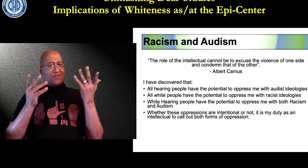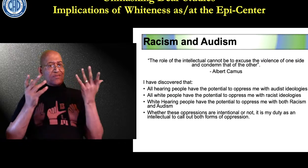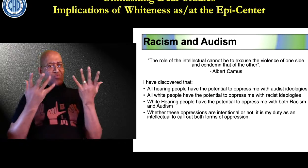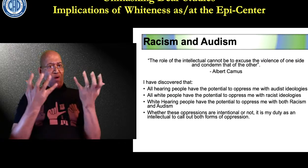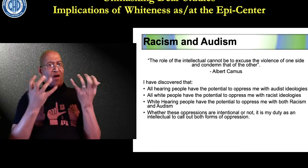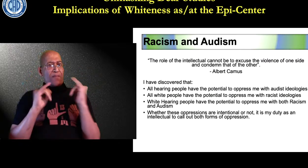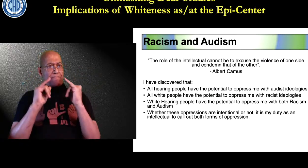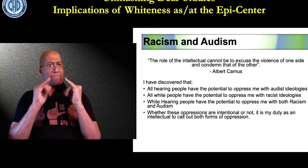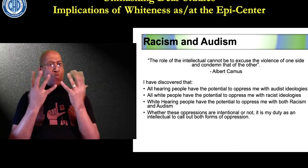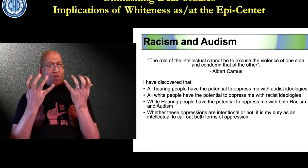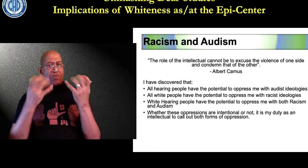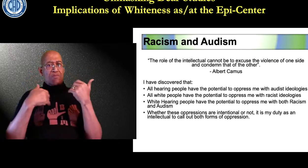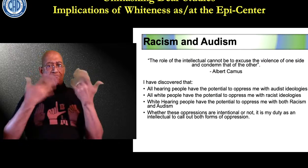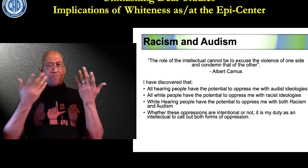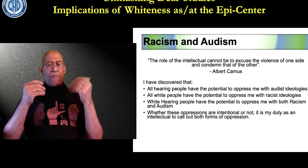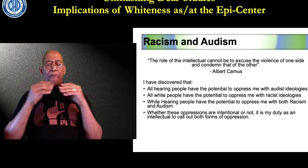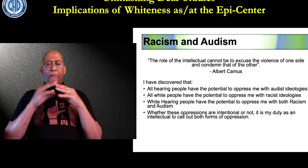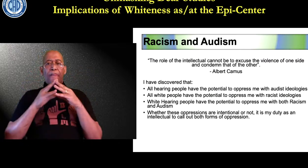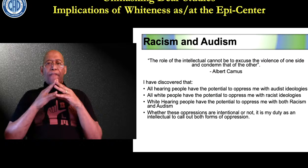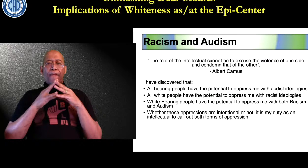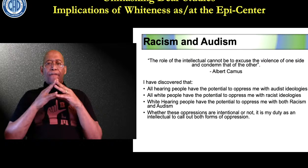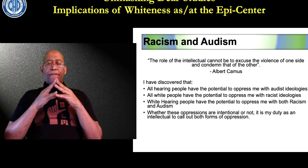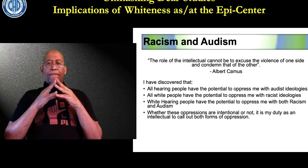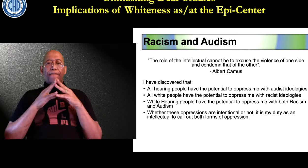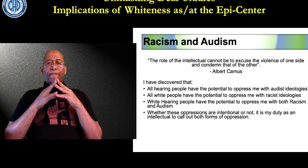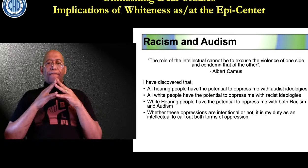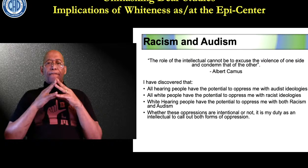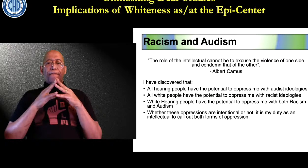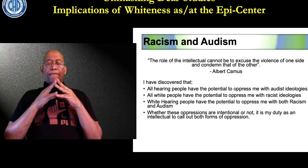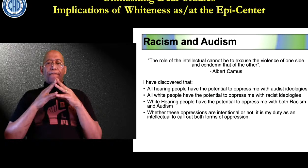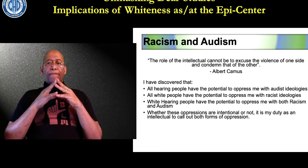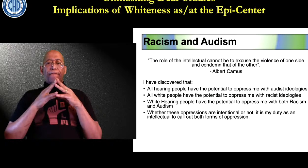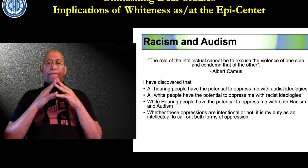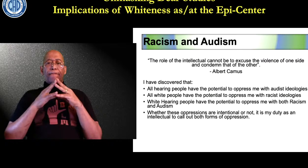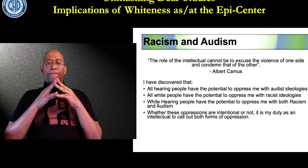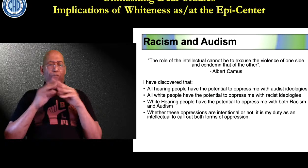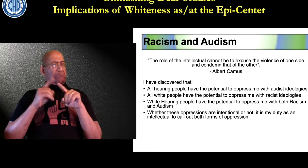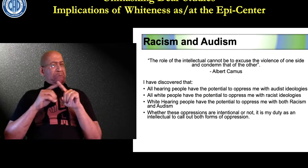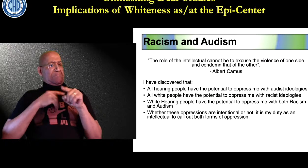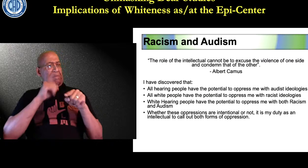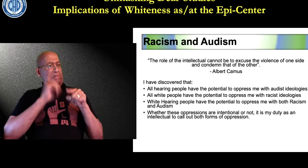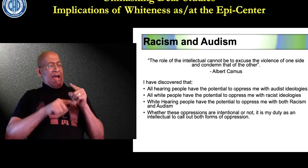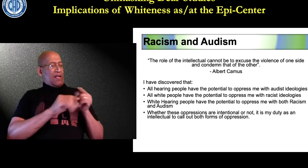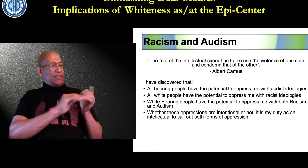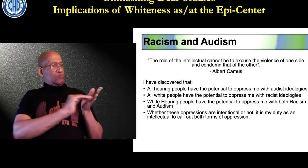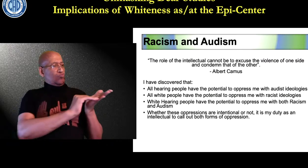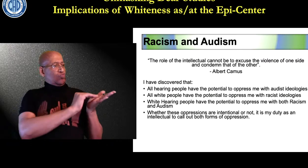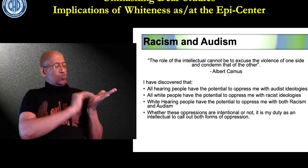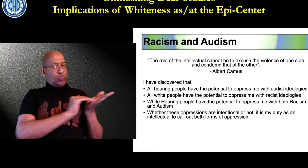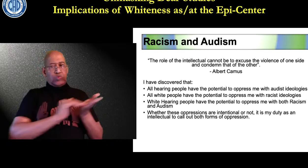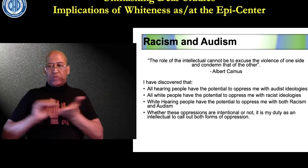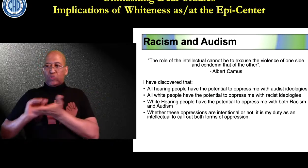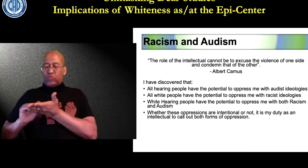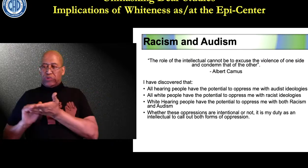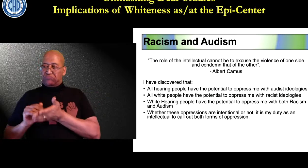I want to be safe and feel at an equality.